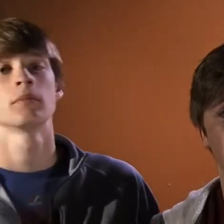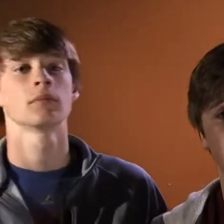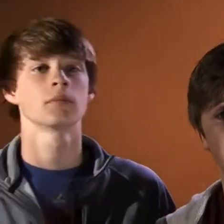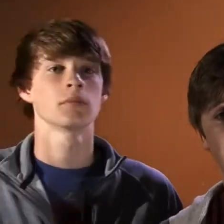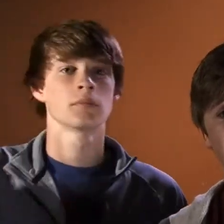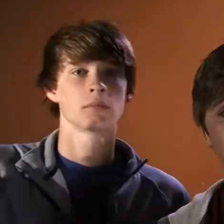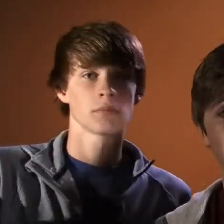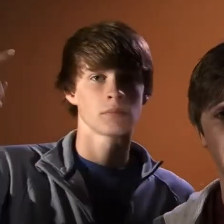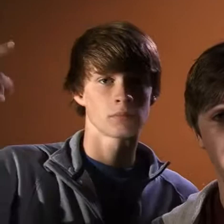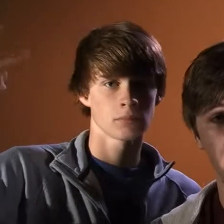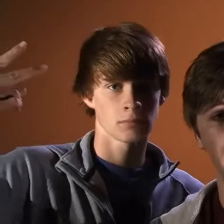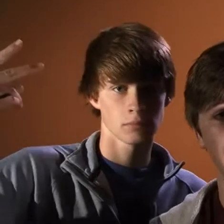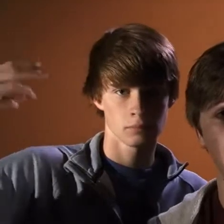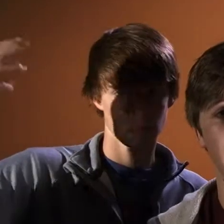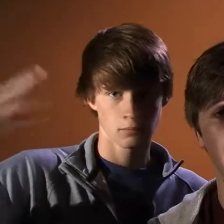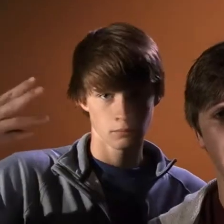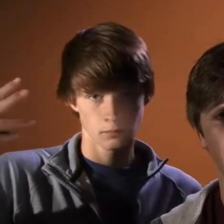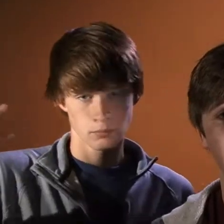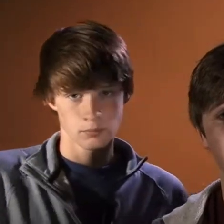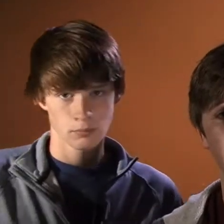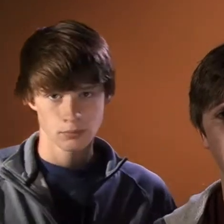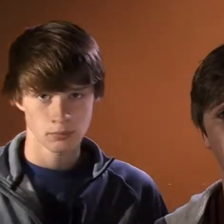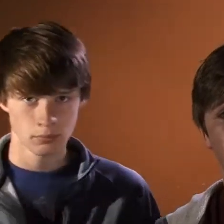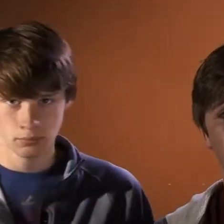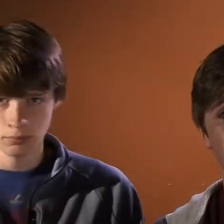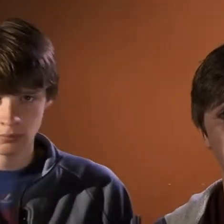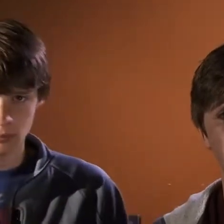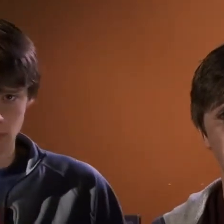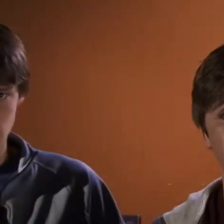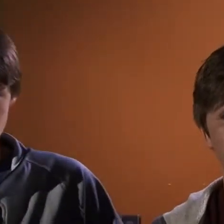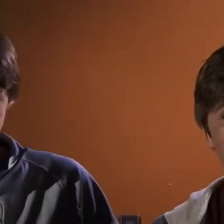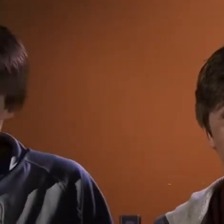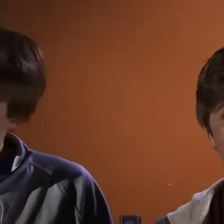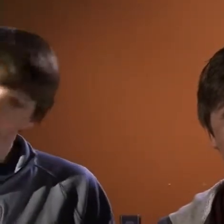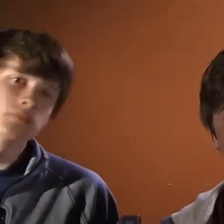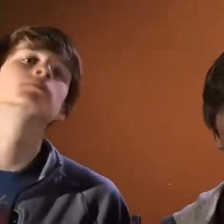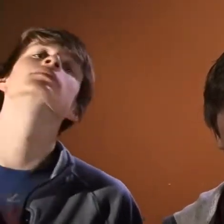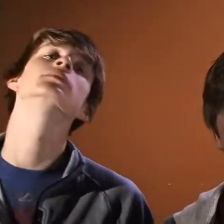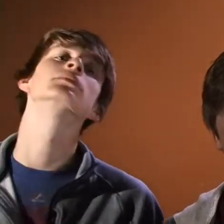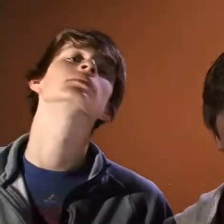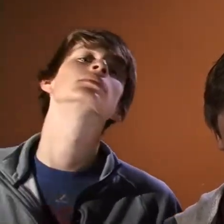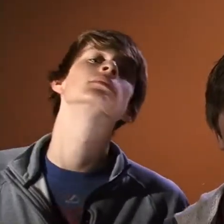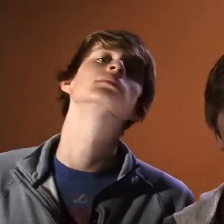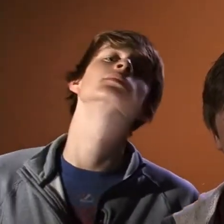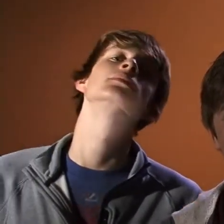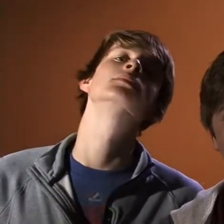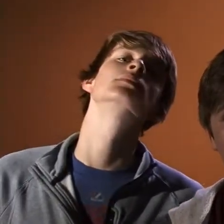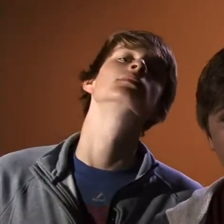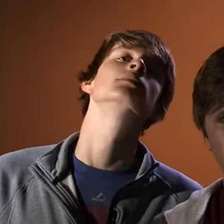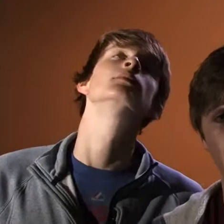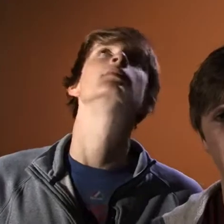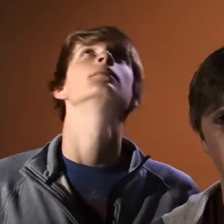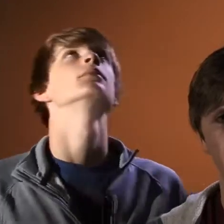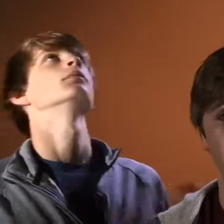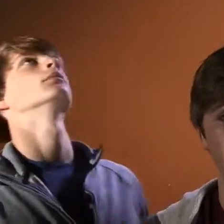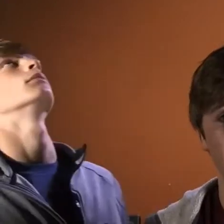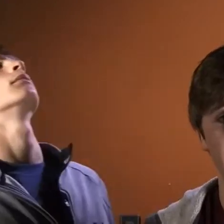this week on Monday, Tuesday, and Thursday from 3:45 to 4:45 in the cafeteria. I know, we've